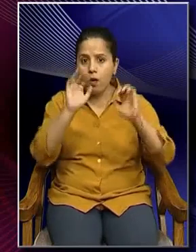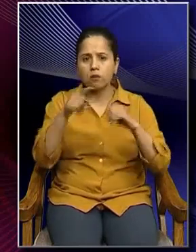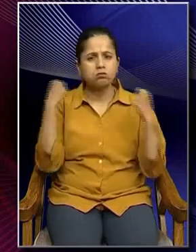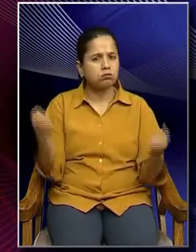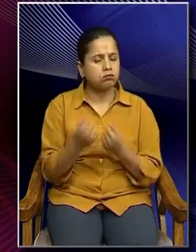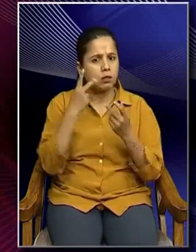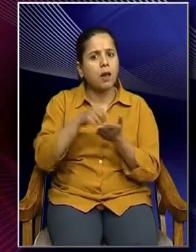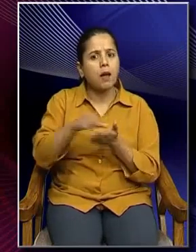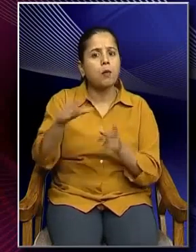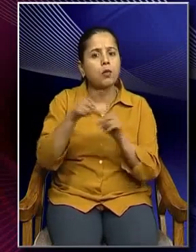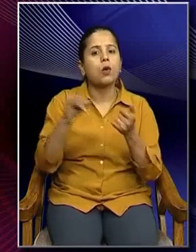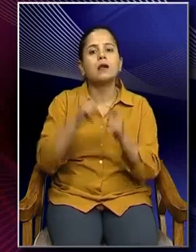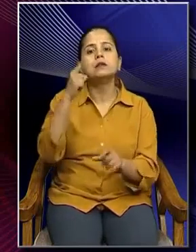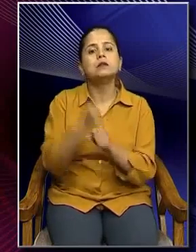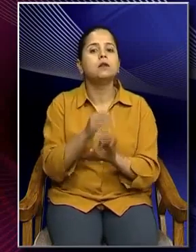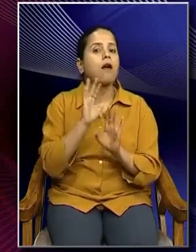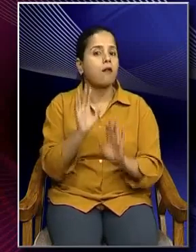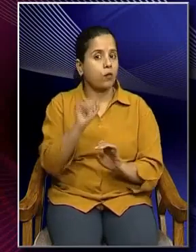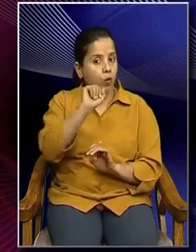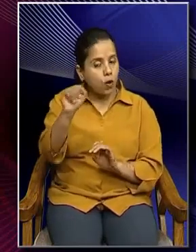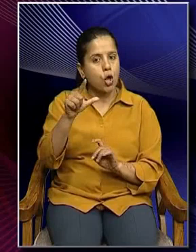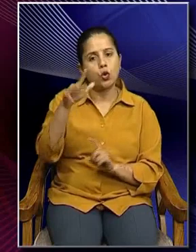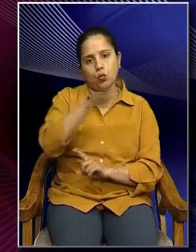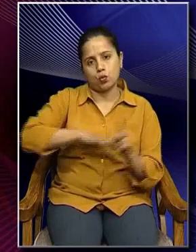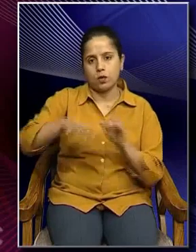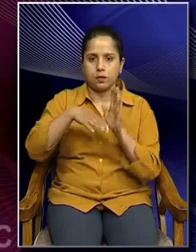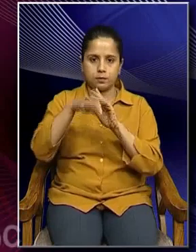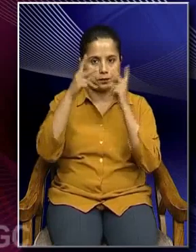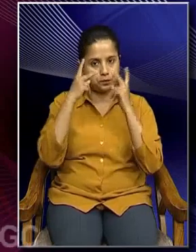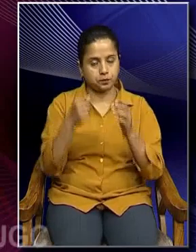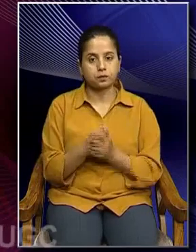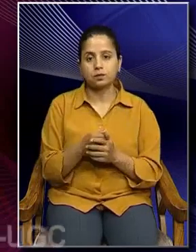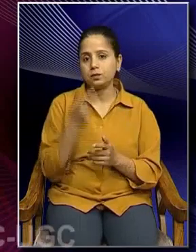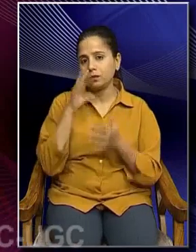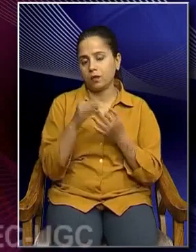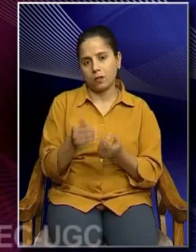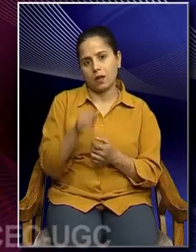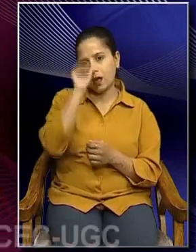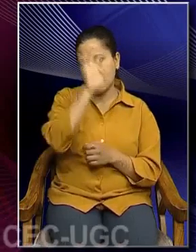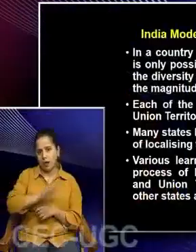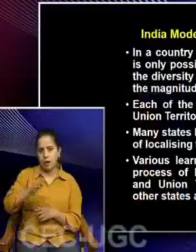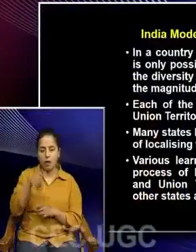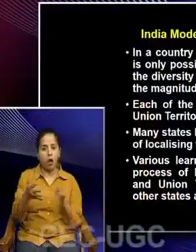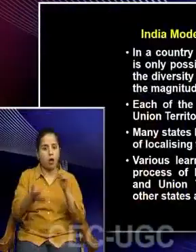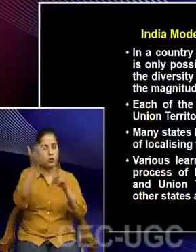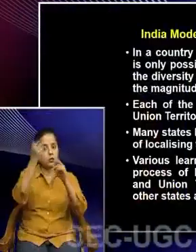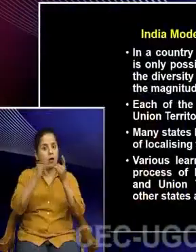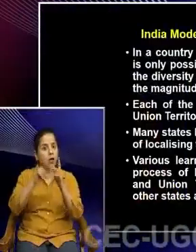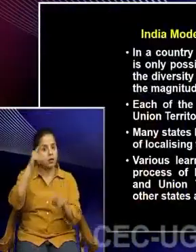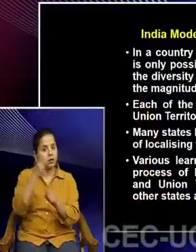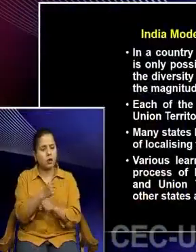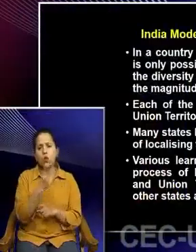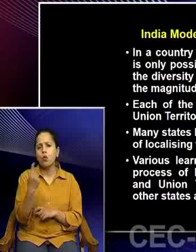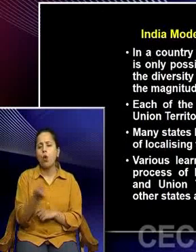of implementing SDG at the local level. So in this country like India, achieving SDG is